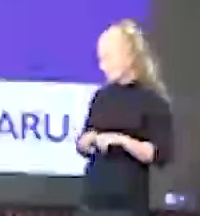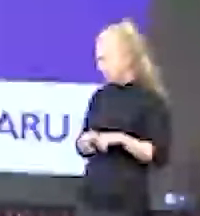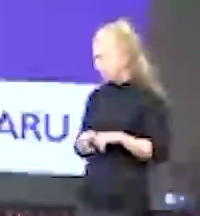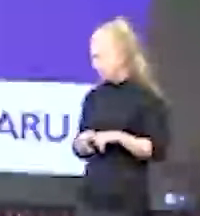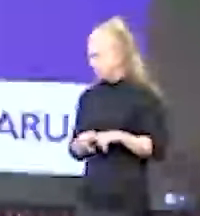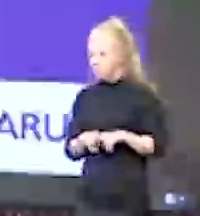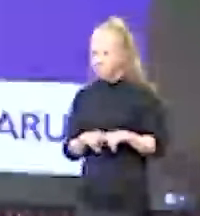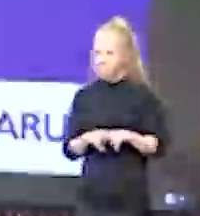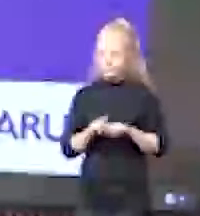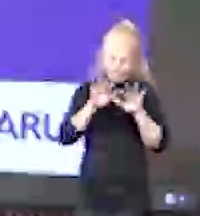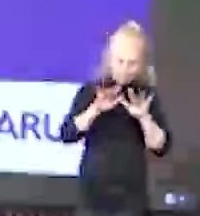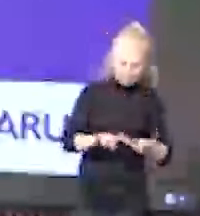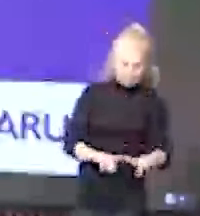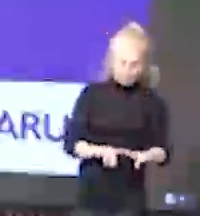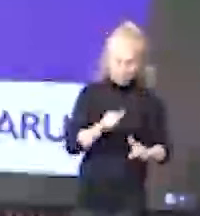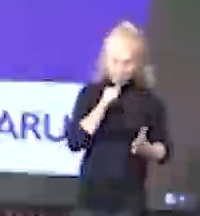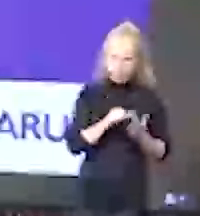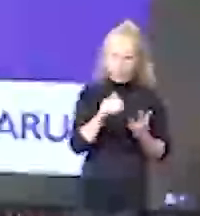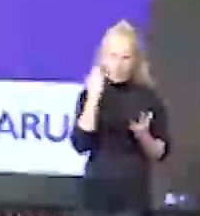writing in, emailing,